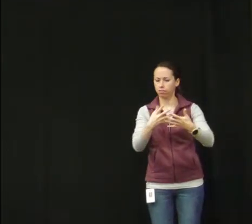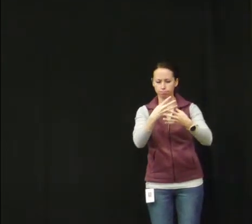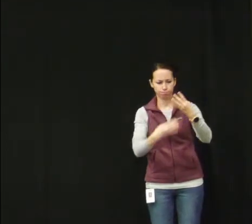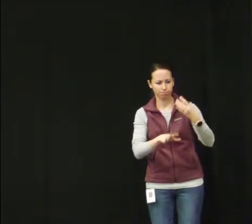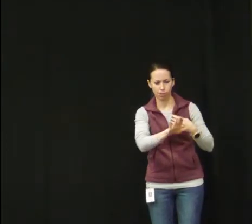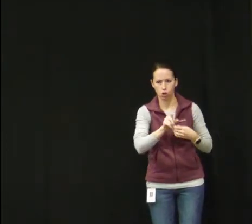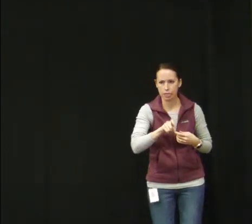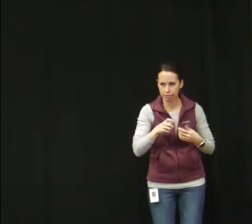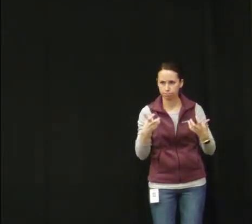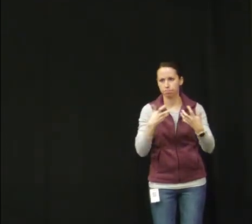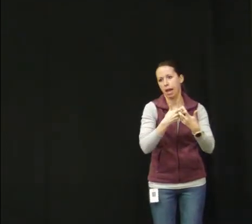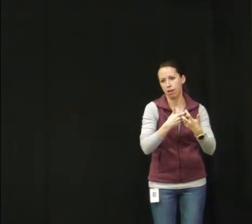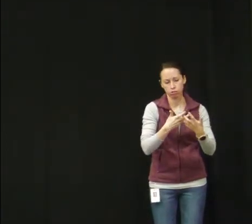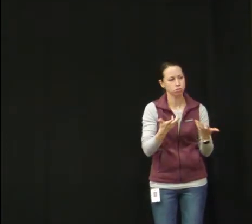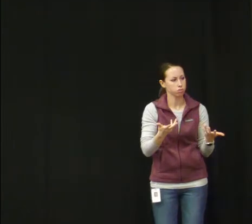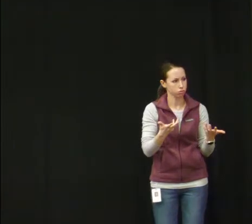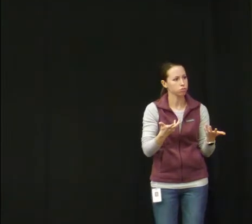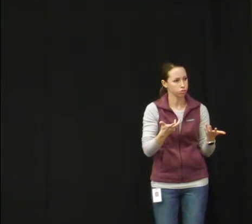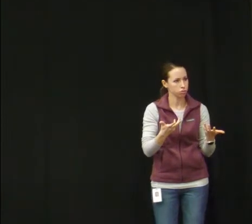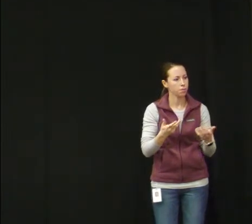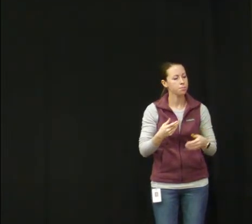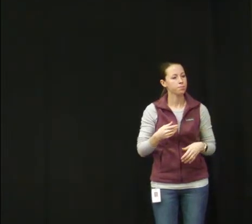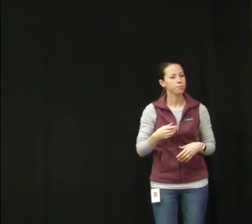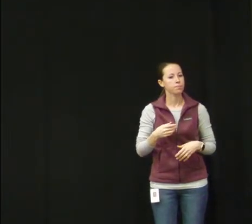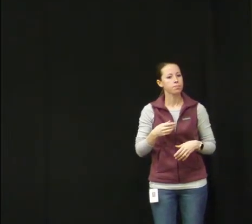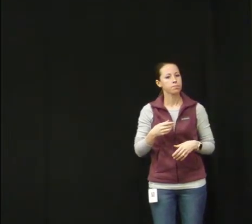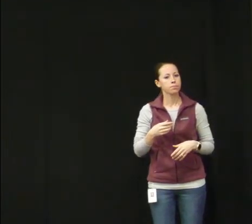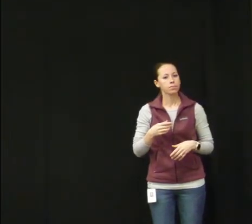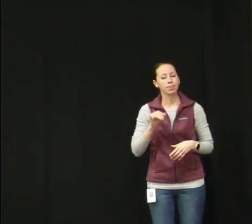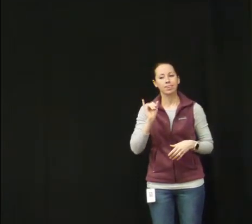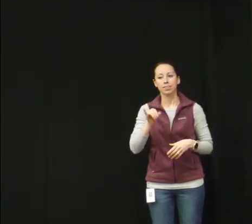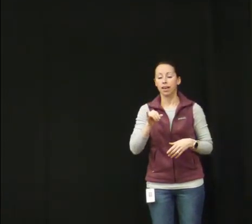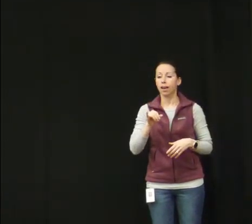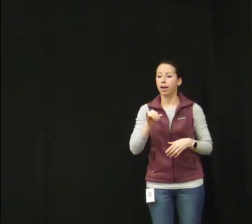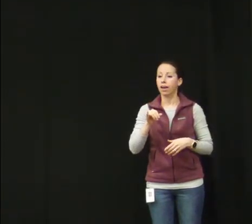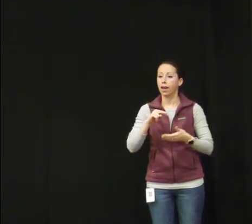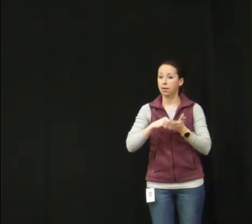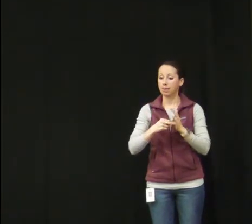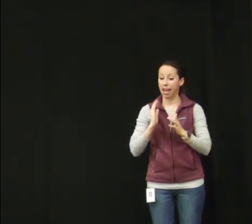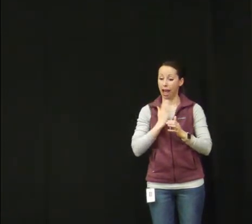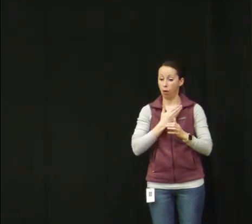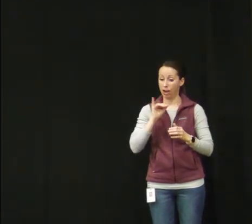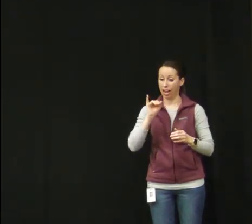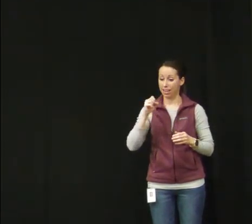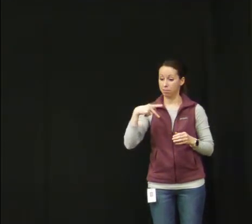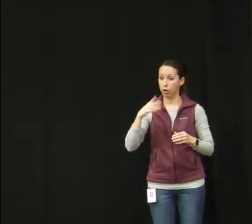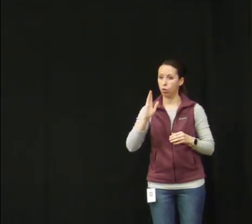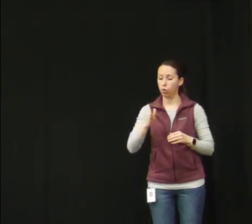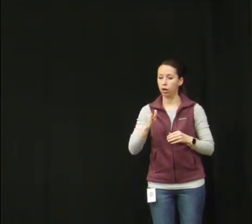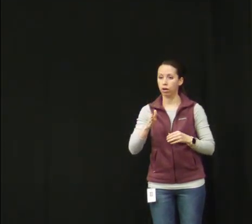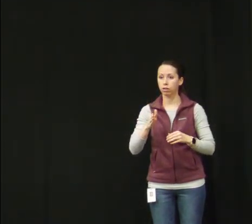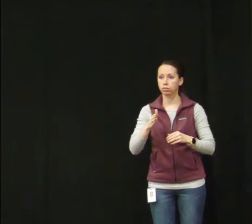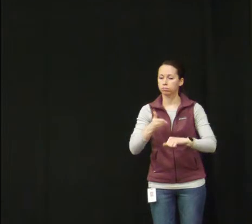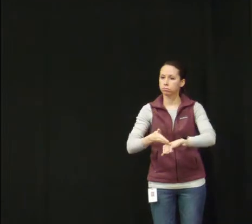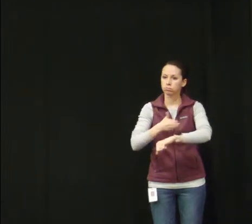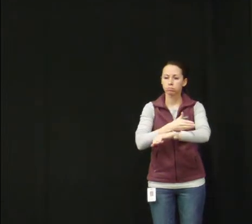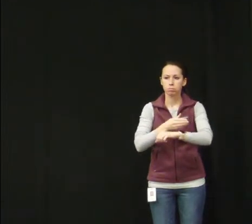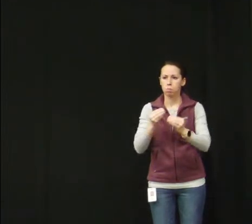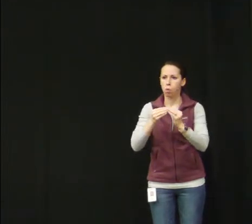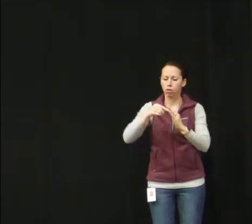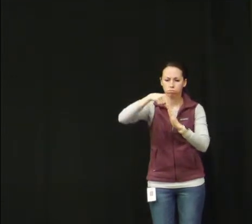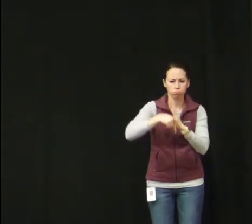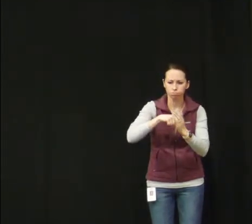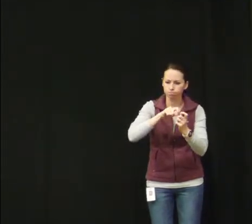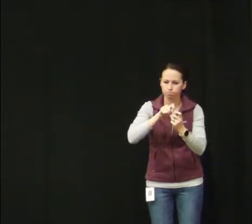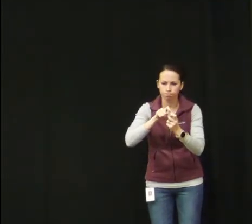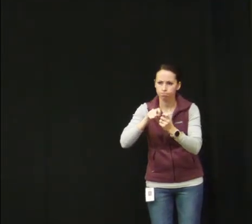needed. So it makes our IEP so much richer when we have conversations with others. And